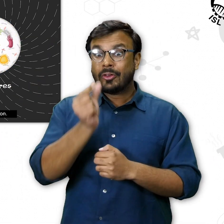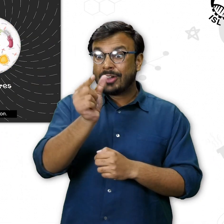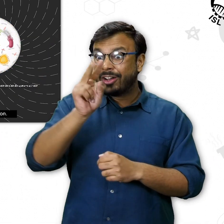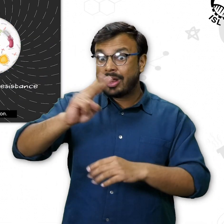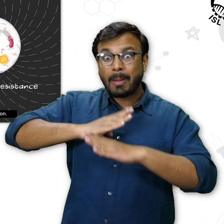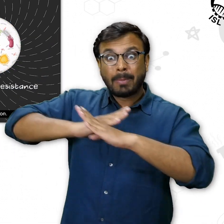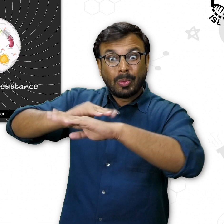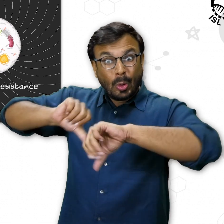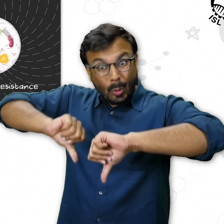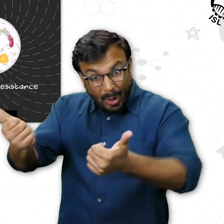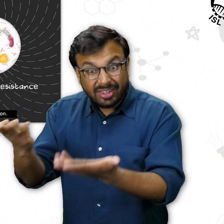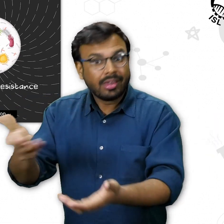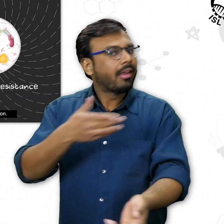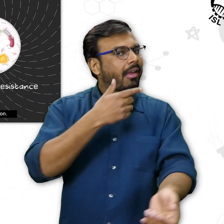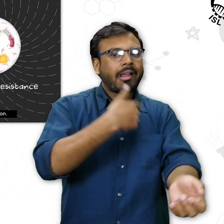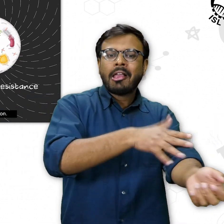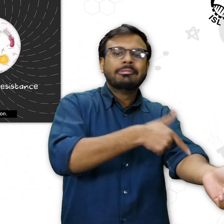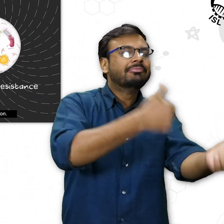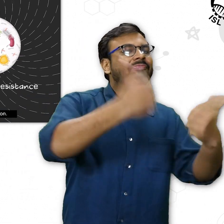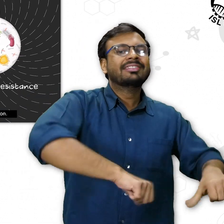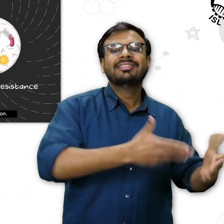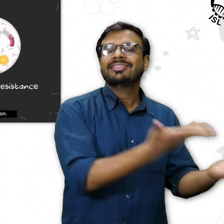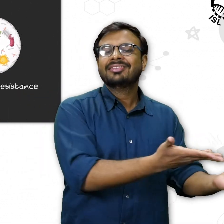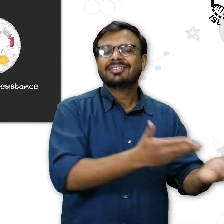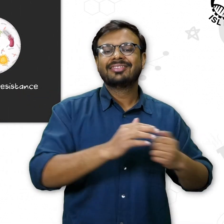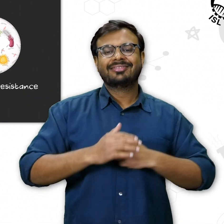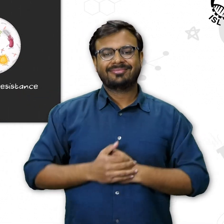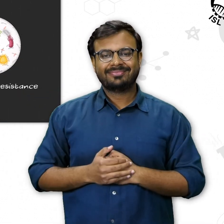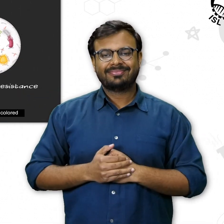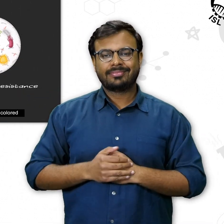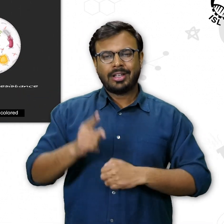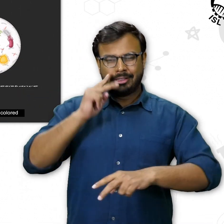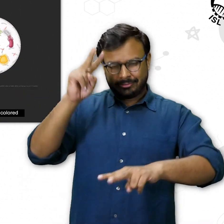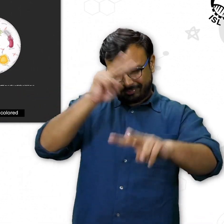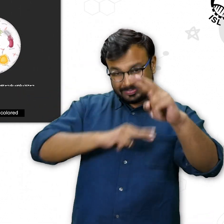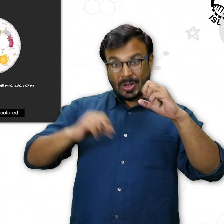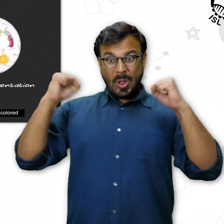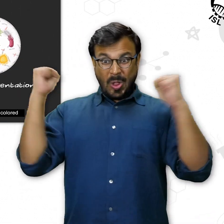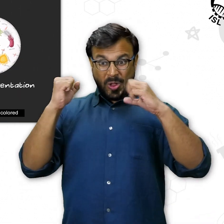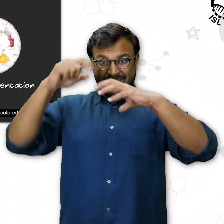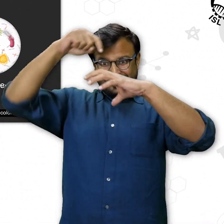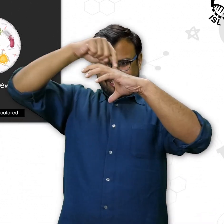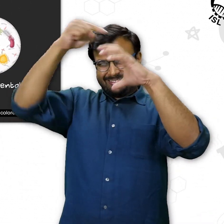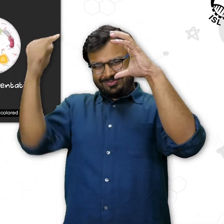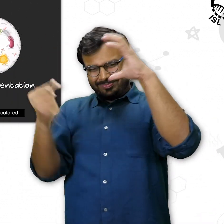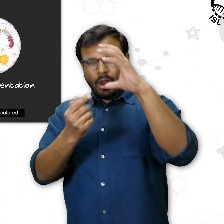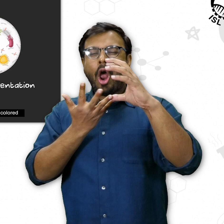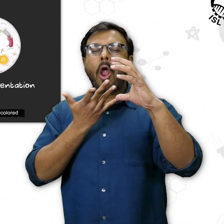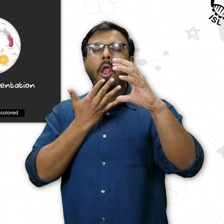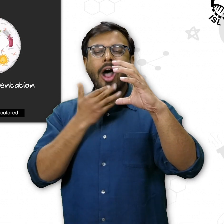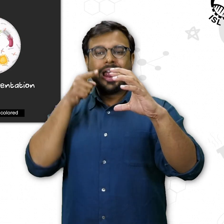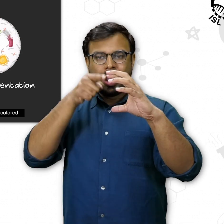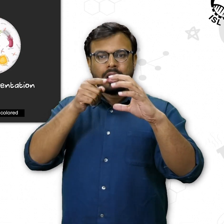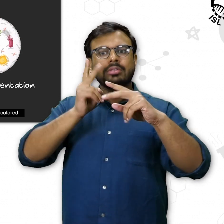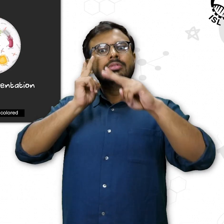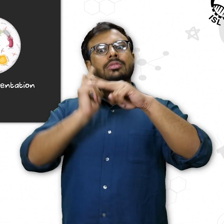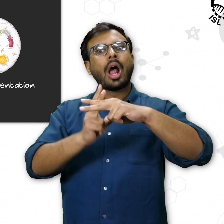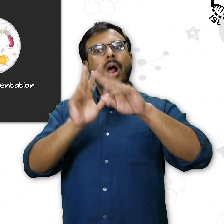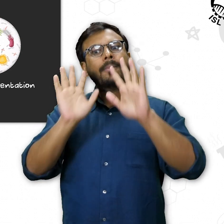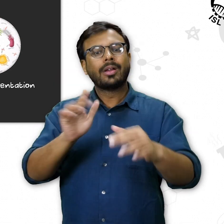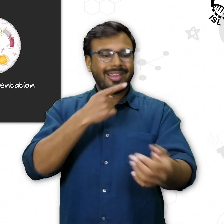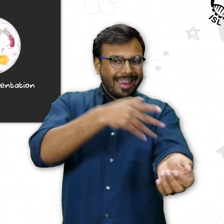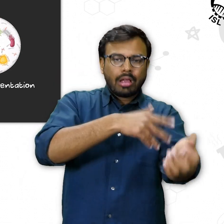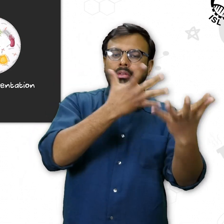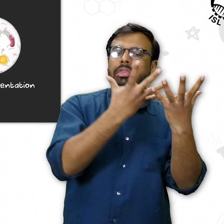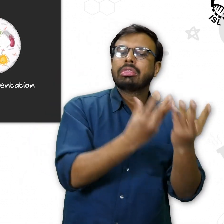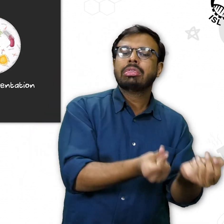these bacteria were resistant against UV radiation. They also observed bacteria in Antarctica are more colored